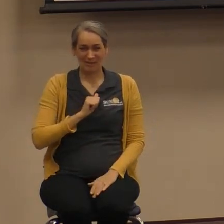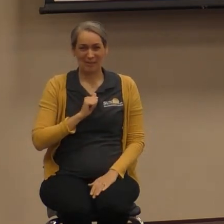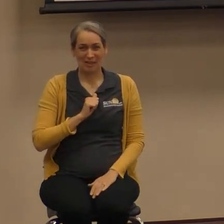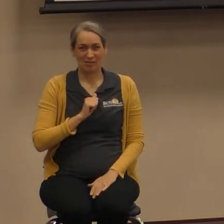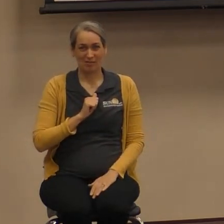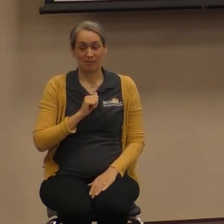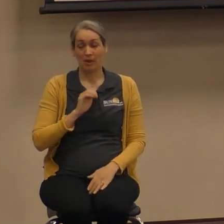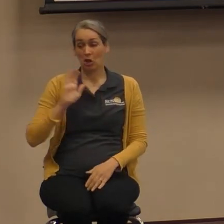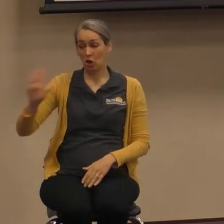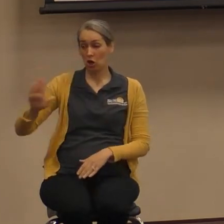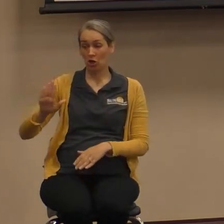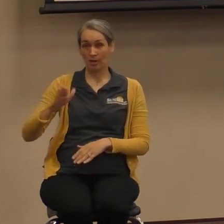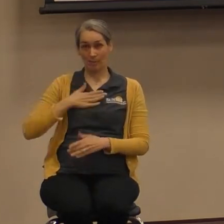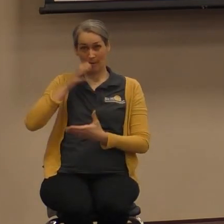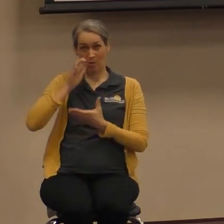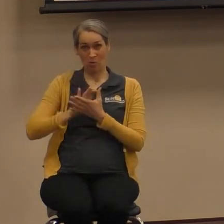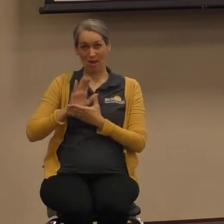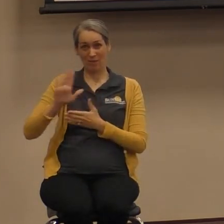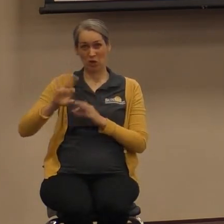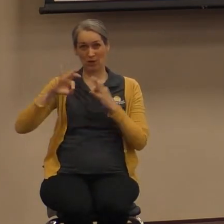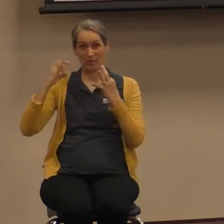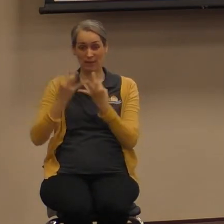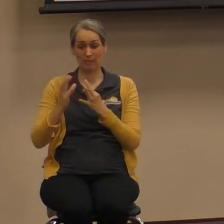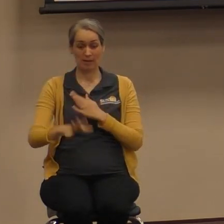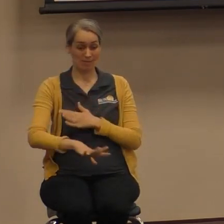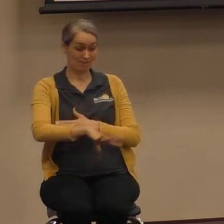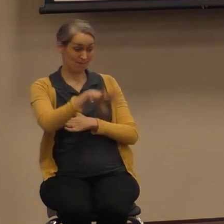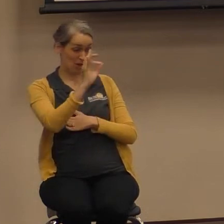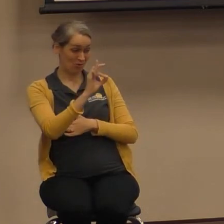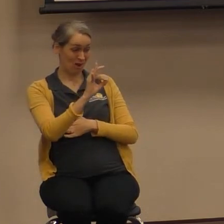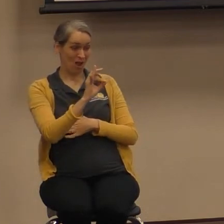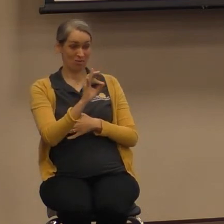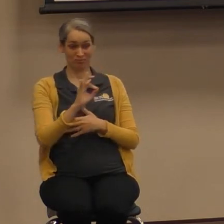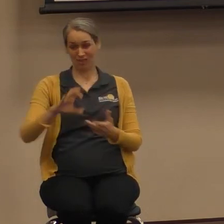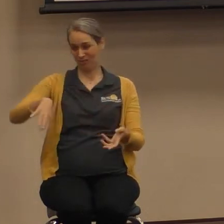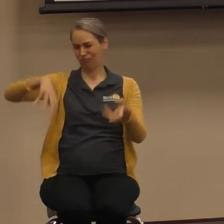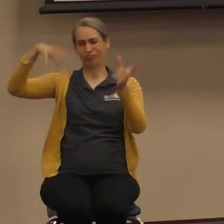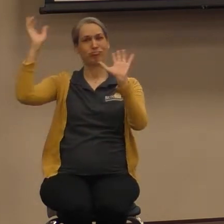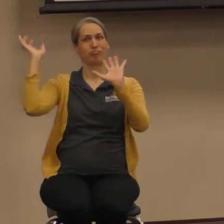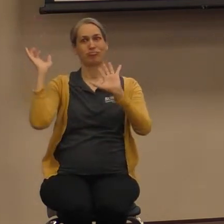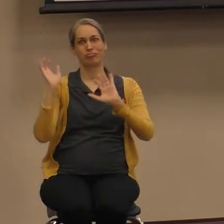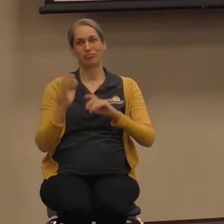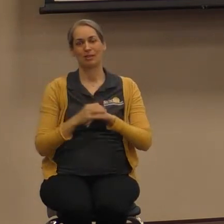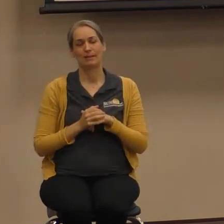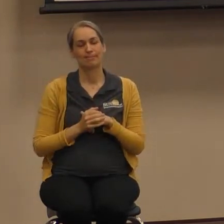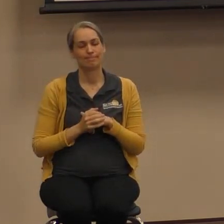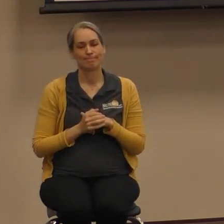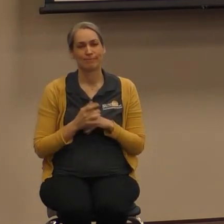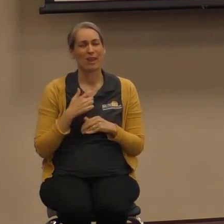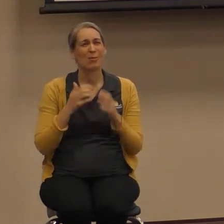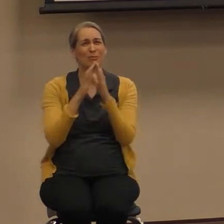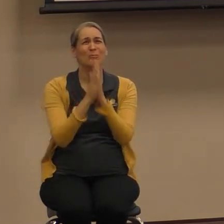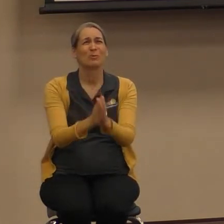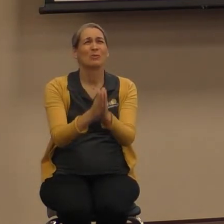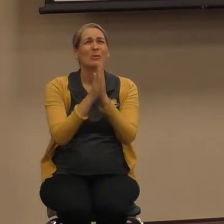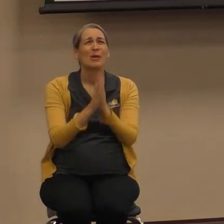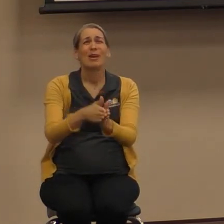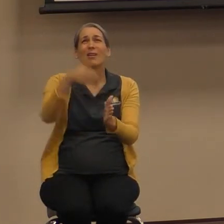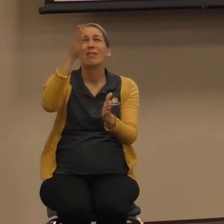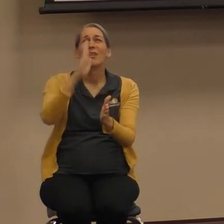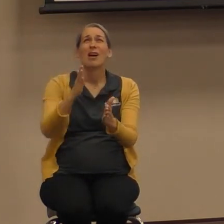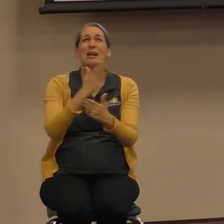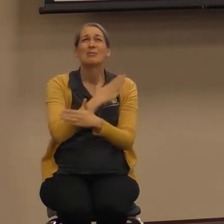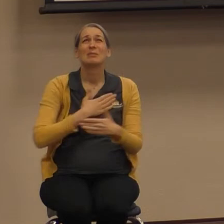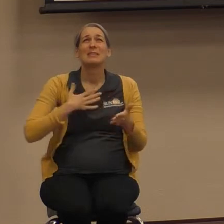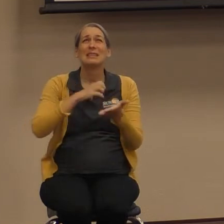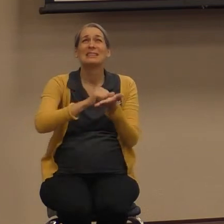not supposed to happen. So I rethought everything. I used to pray that God would take this away over and over and over and over. Please, God, take it away. If